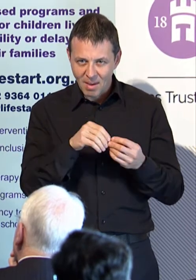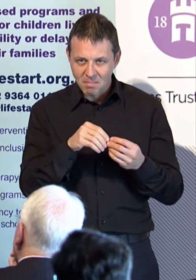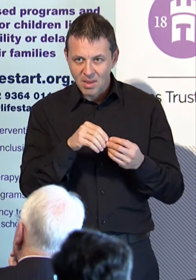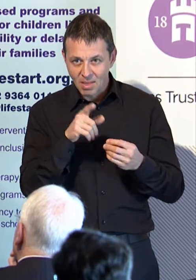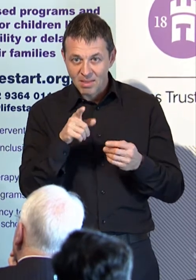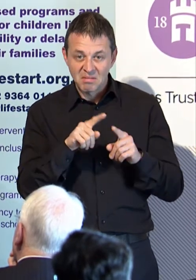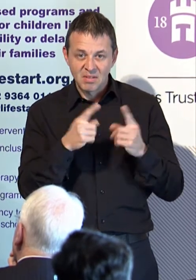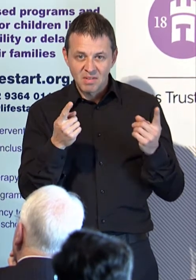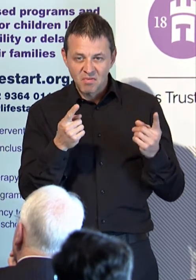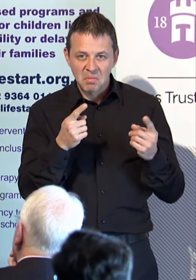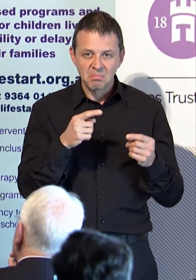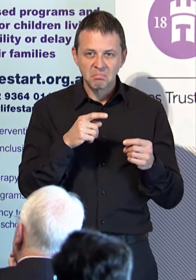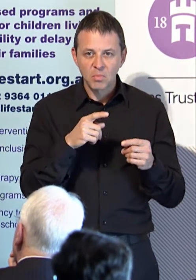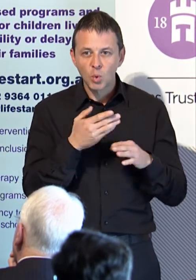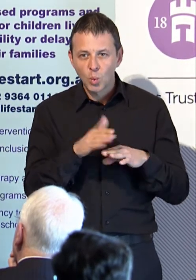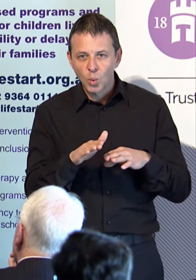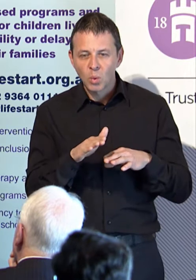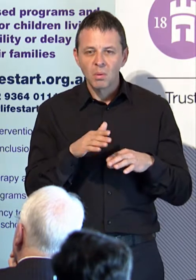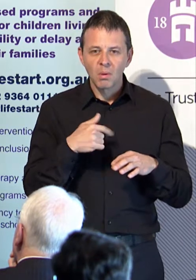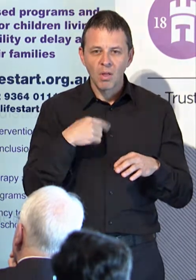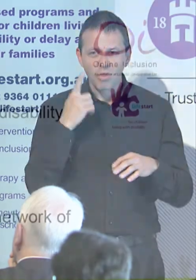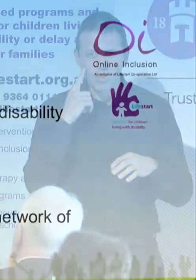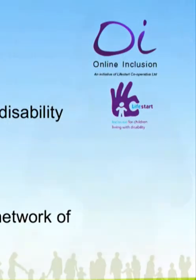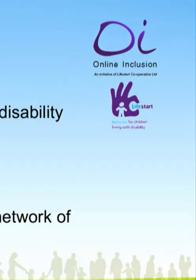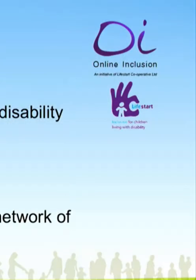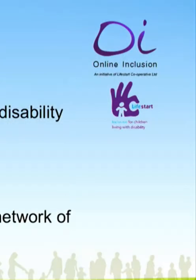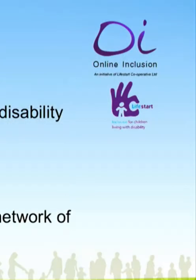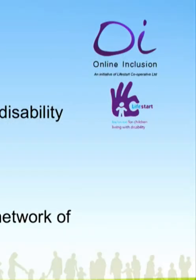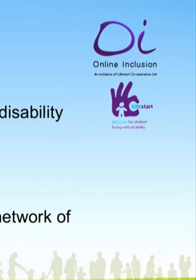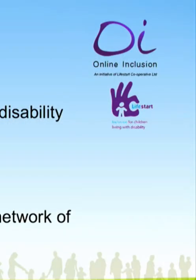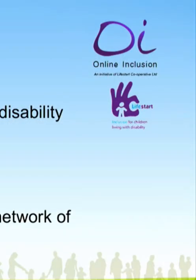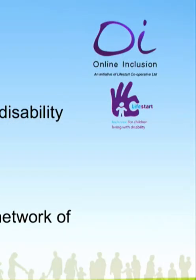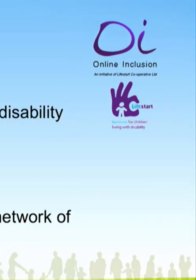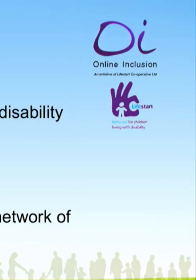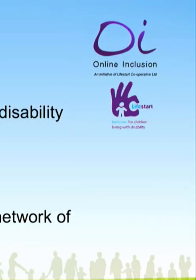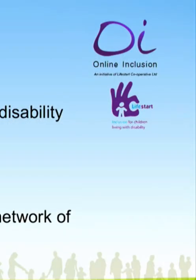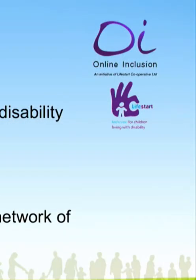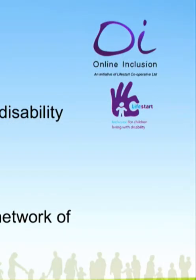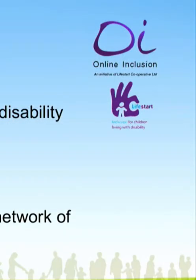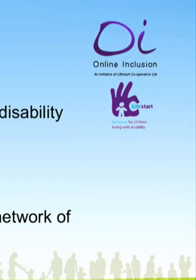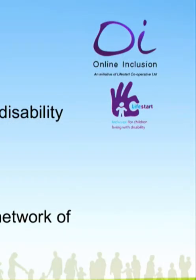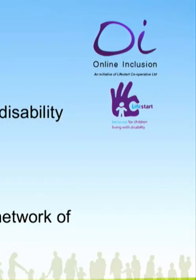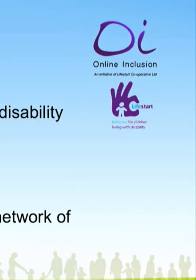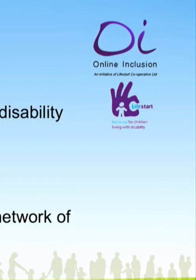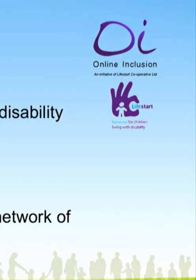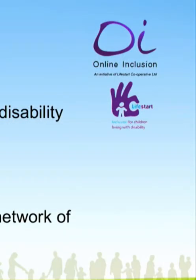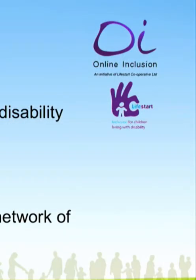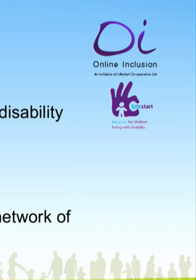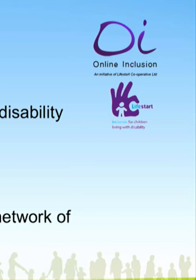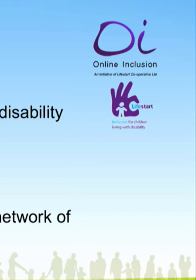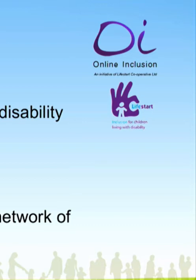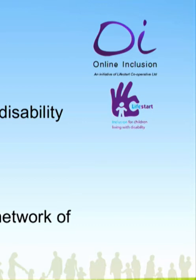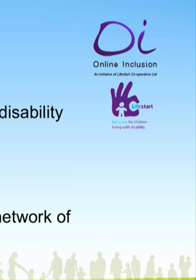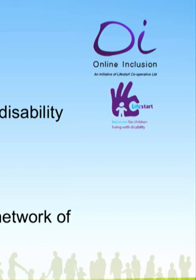innovative, and we thought we'll give it a go. So what we did was we had a trained therapist who set up online discussion and